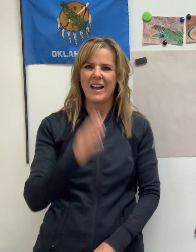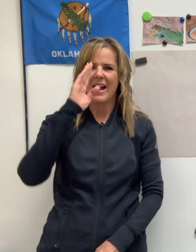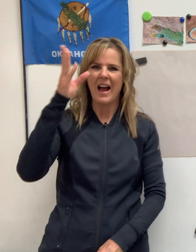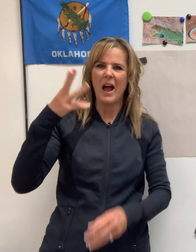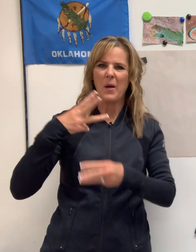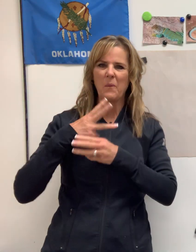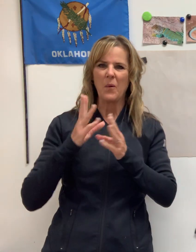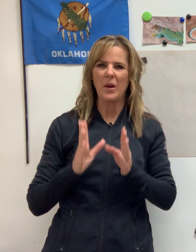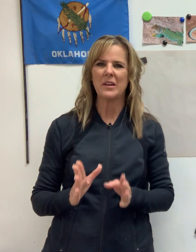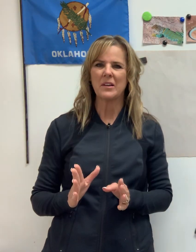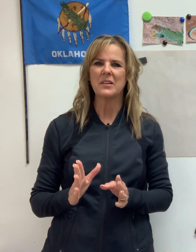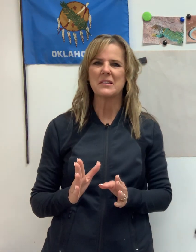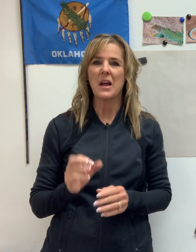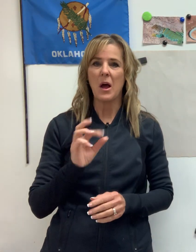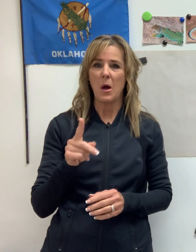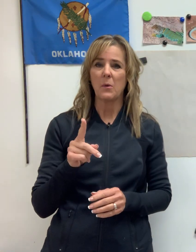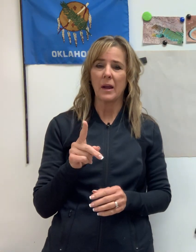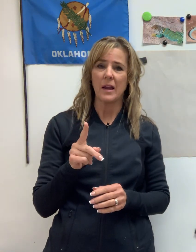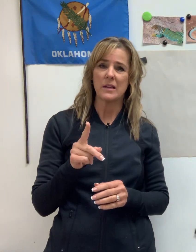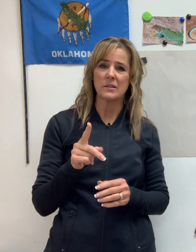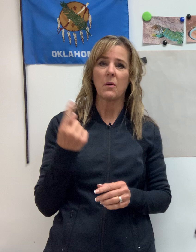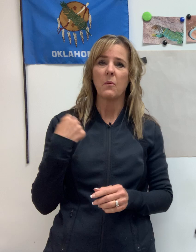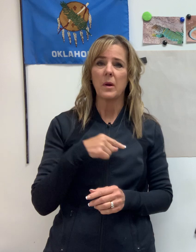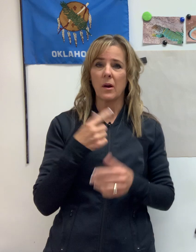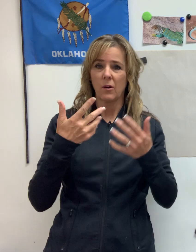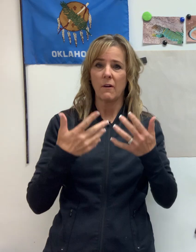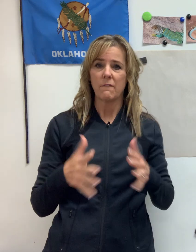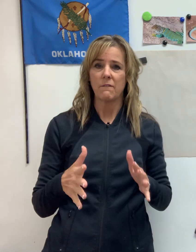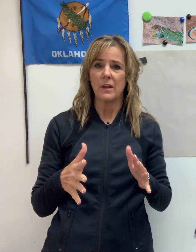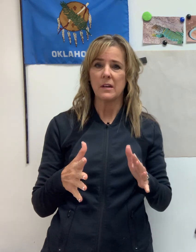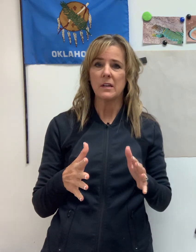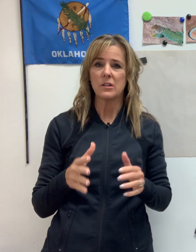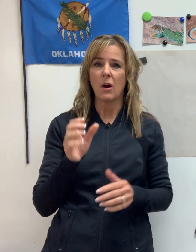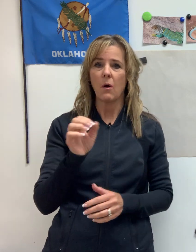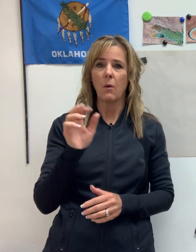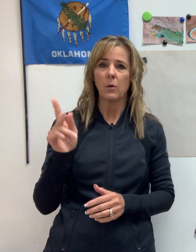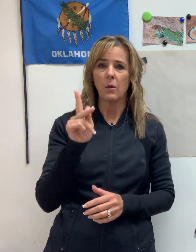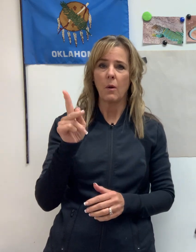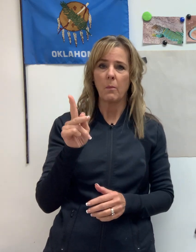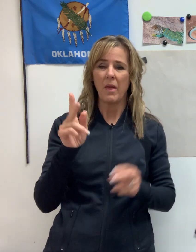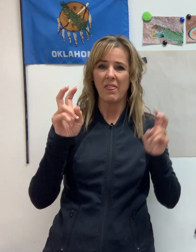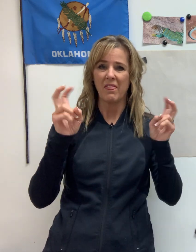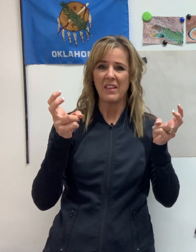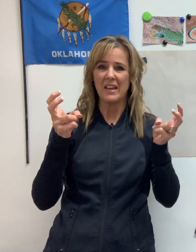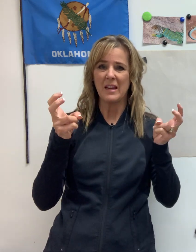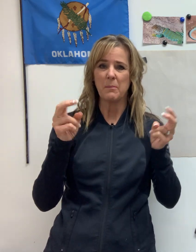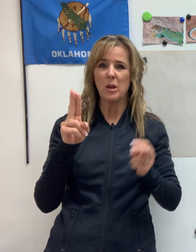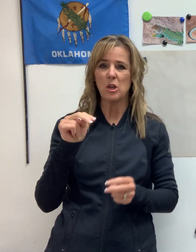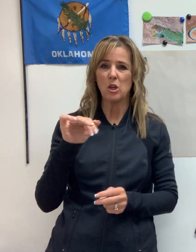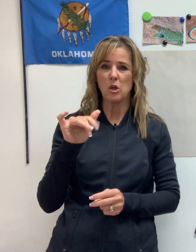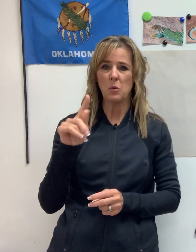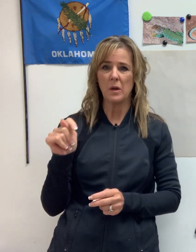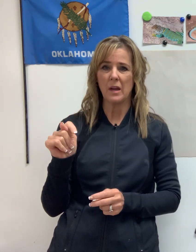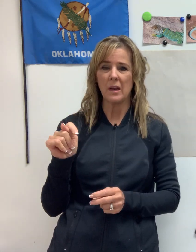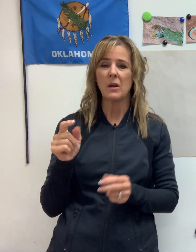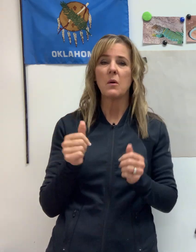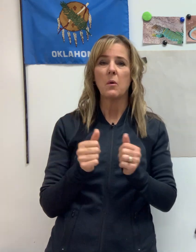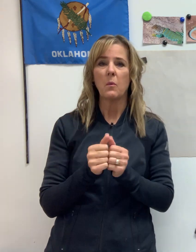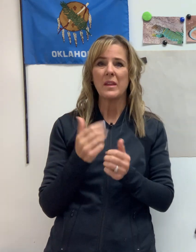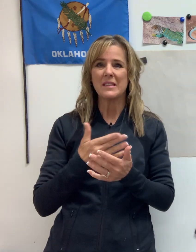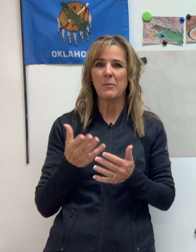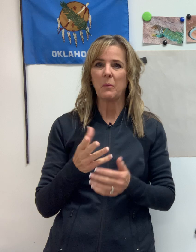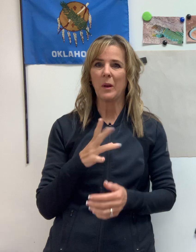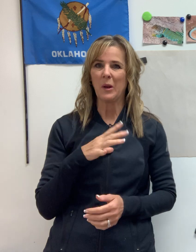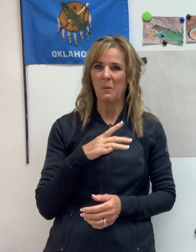Hi, warriors. Okay, guys, so we are going to finish off our Oklahoma themed unit with something